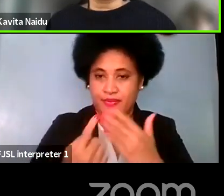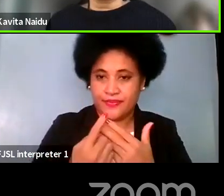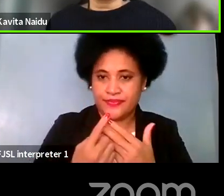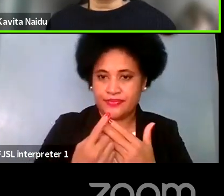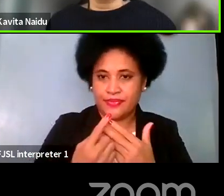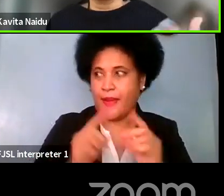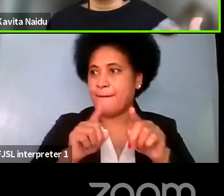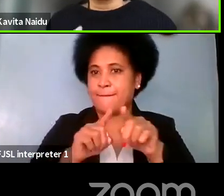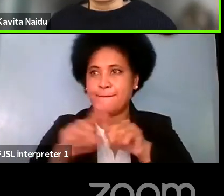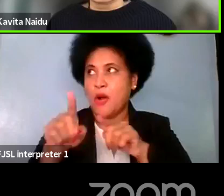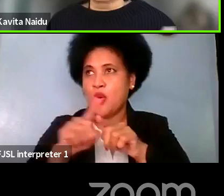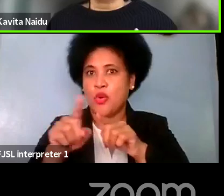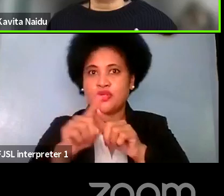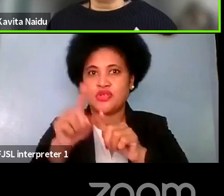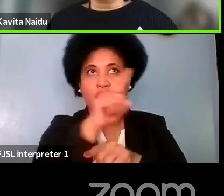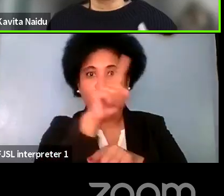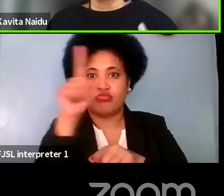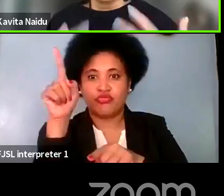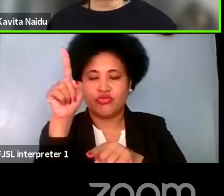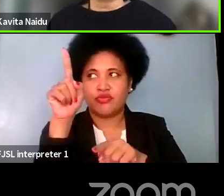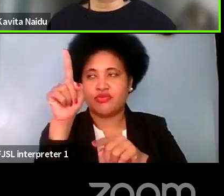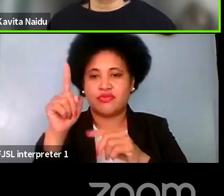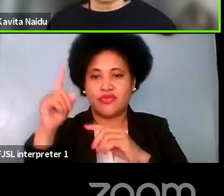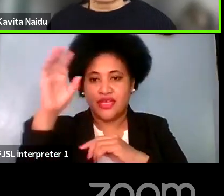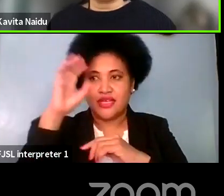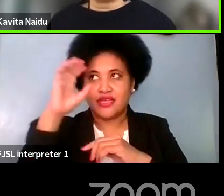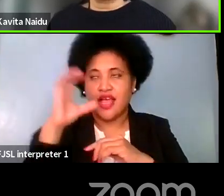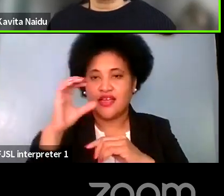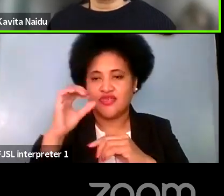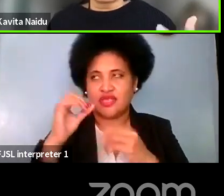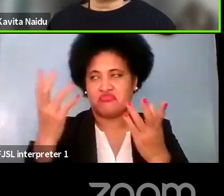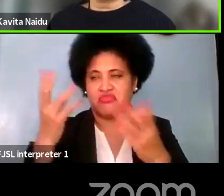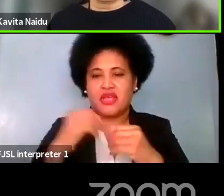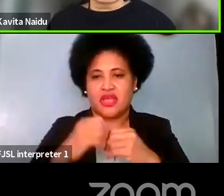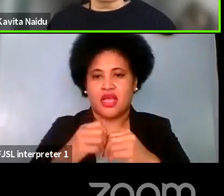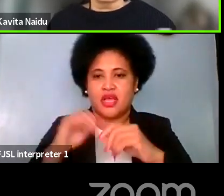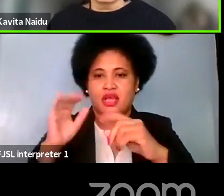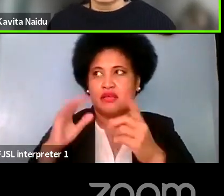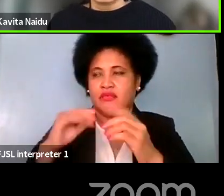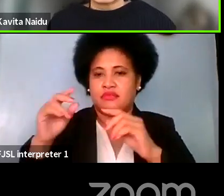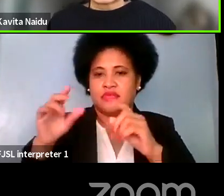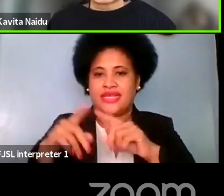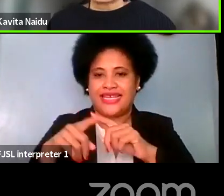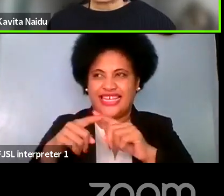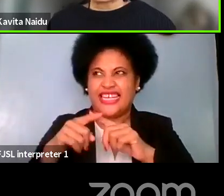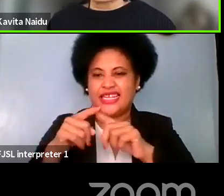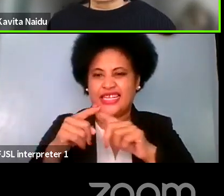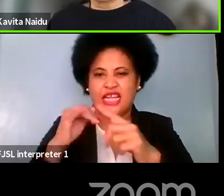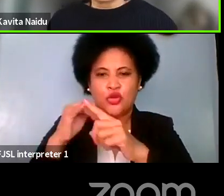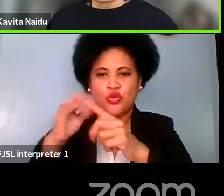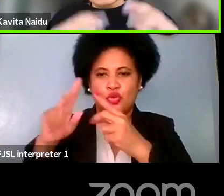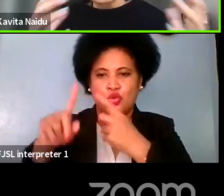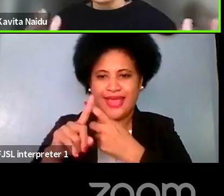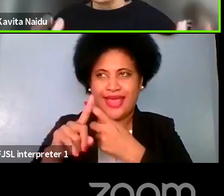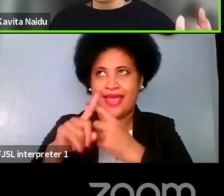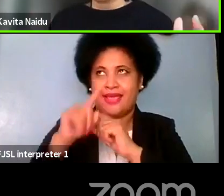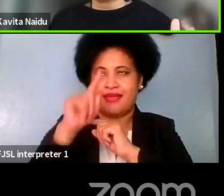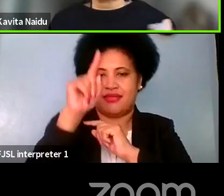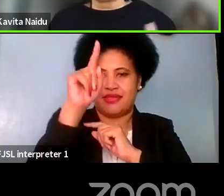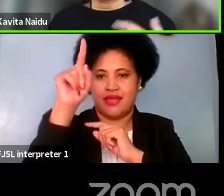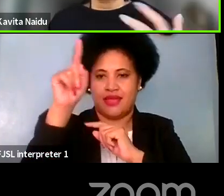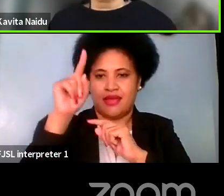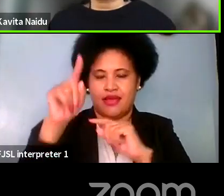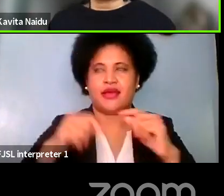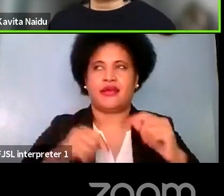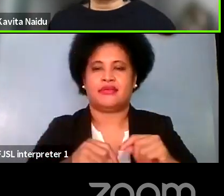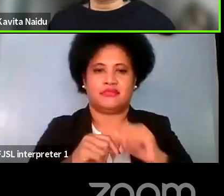North countries, including the UK and Switzerland, rejected waiving the patent rights. So these pharmaceutical companies